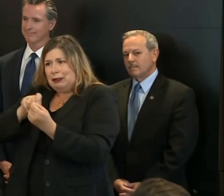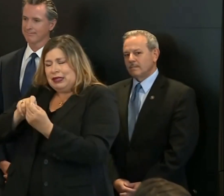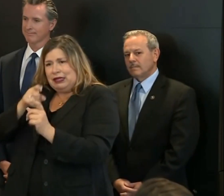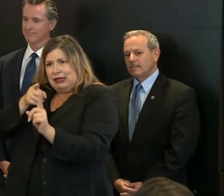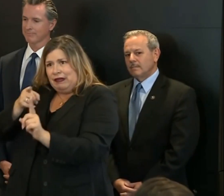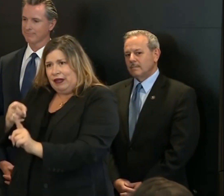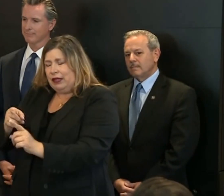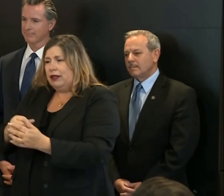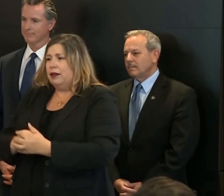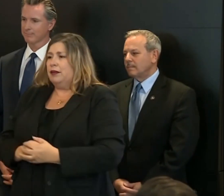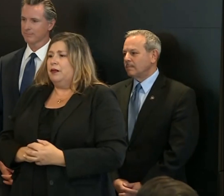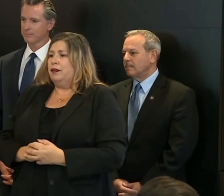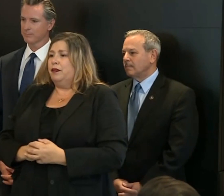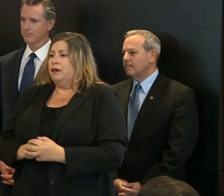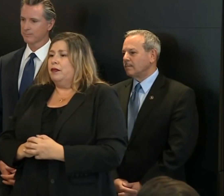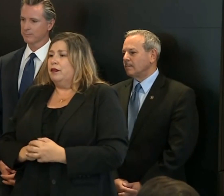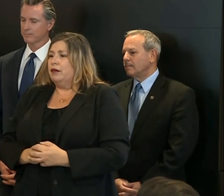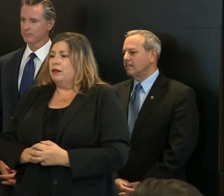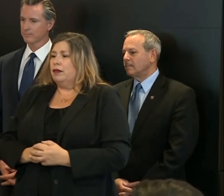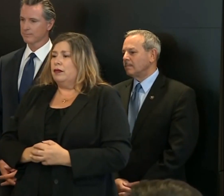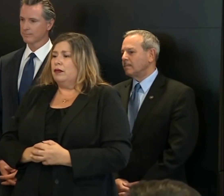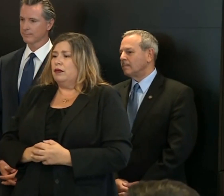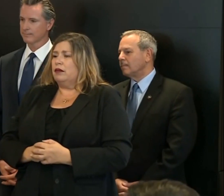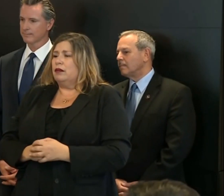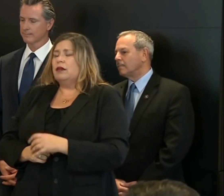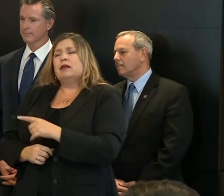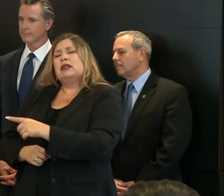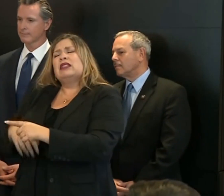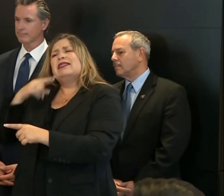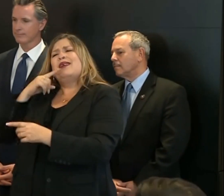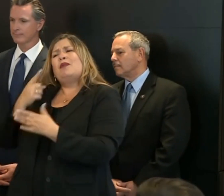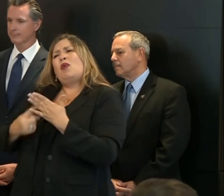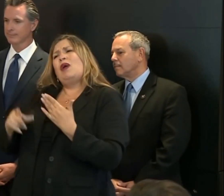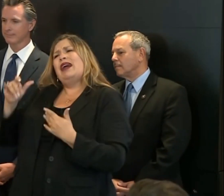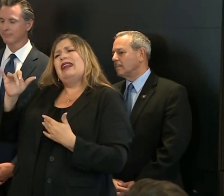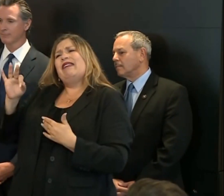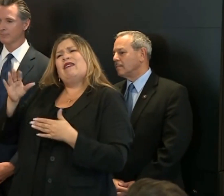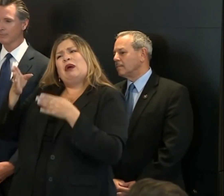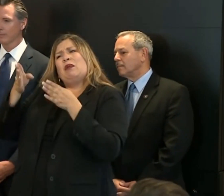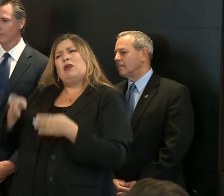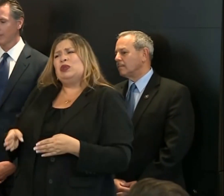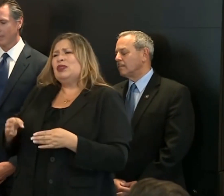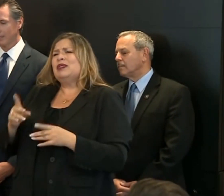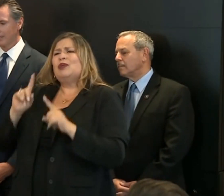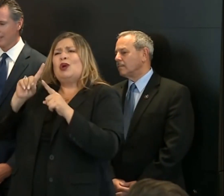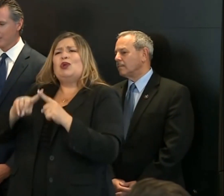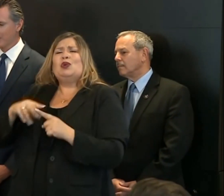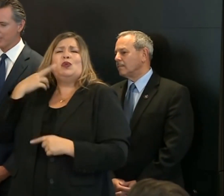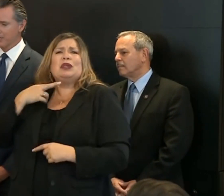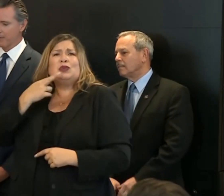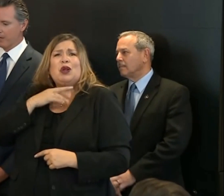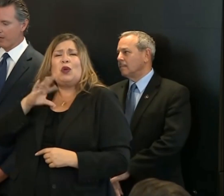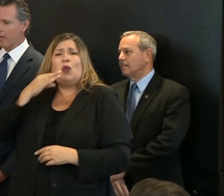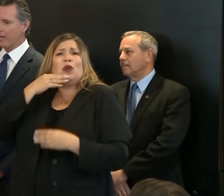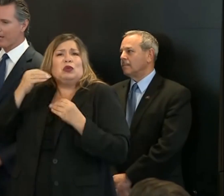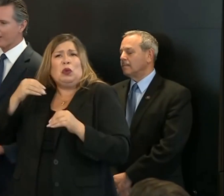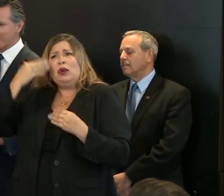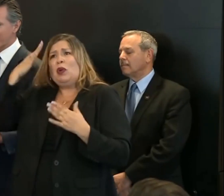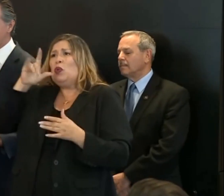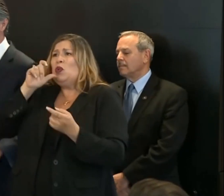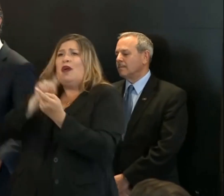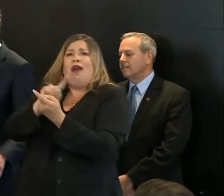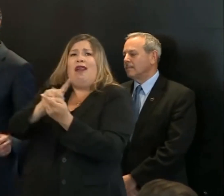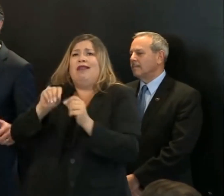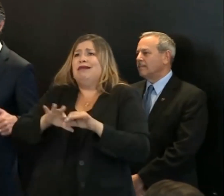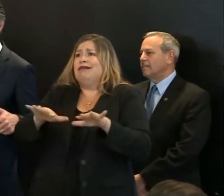plan to release a timeline of where this person has in a been? grocery store, for instance, and you don't know all the people that she might have come Guys, in I